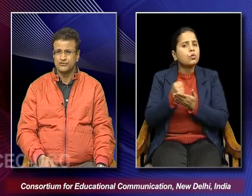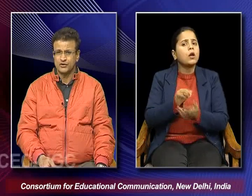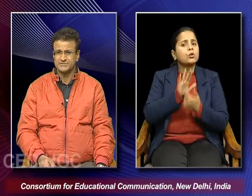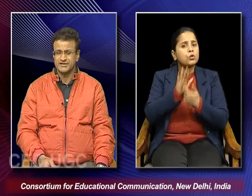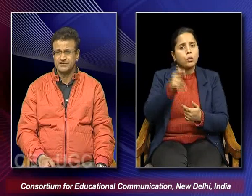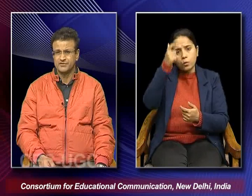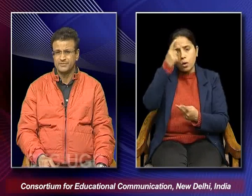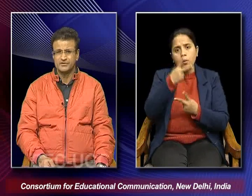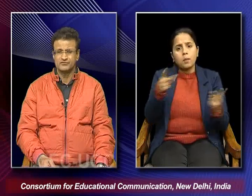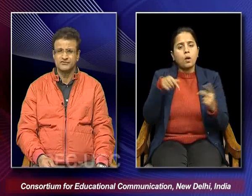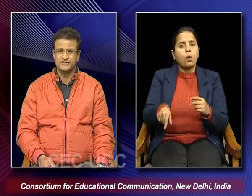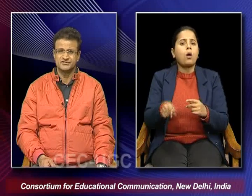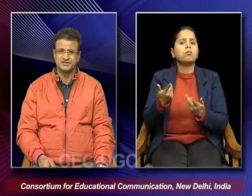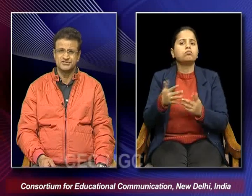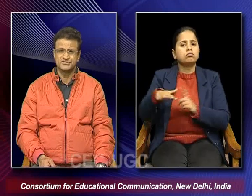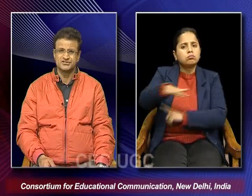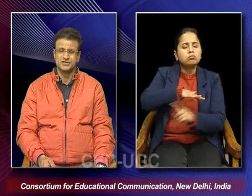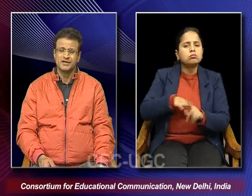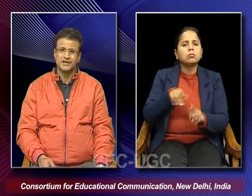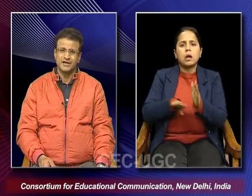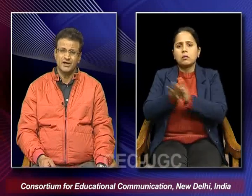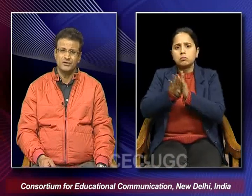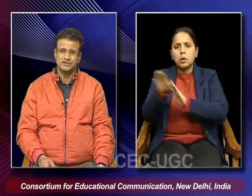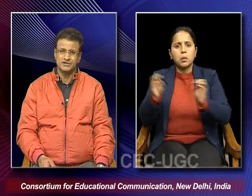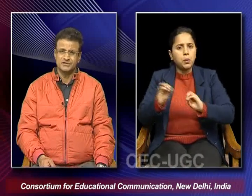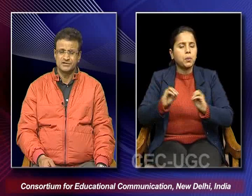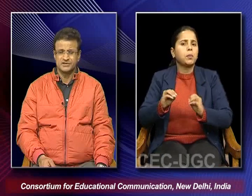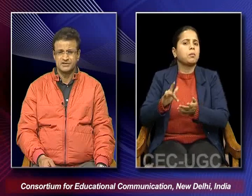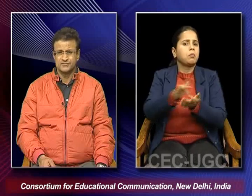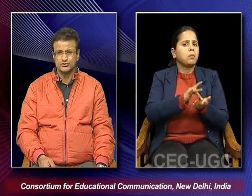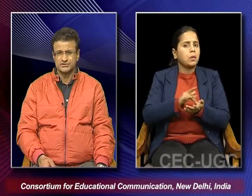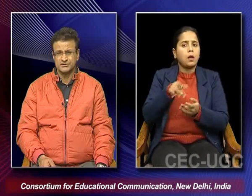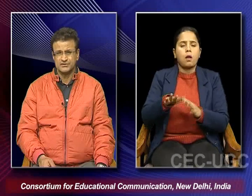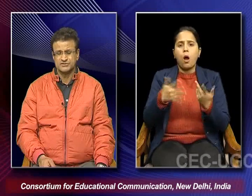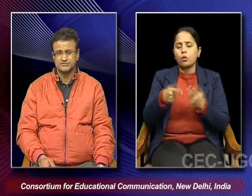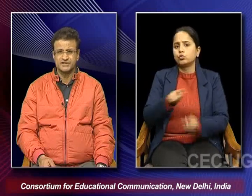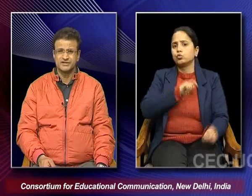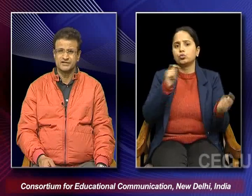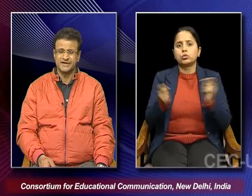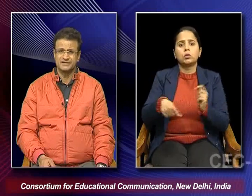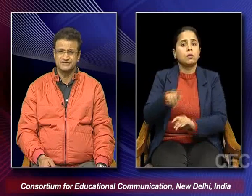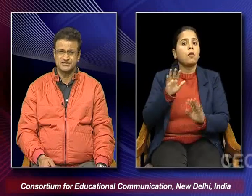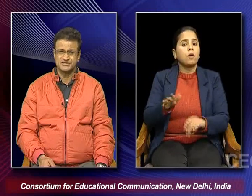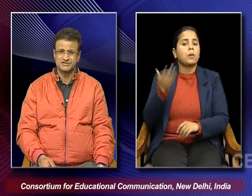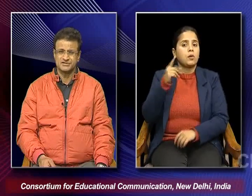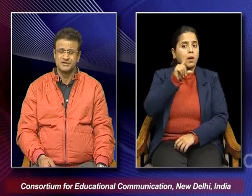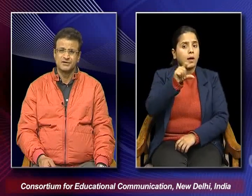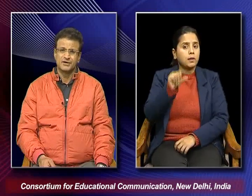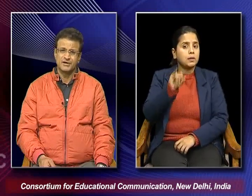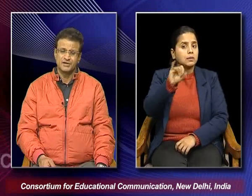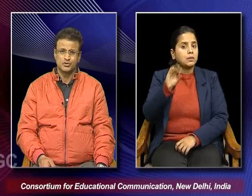issue of lopsided development of the various regions, and how the Green Revolution which was there in the